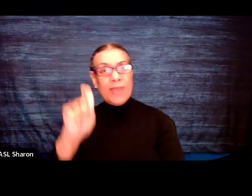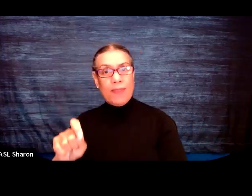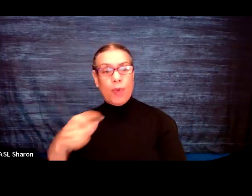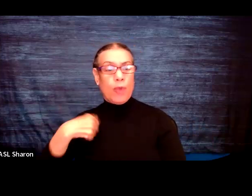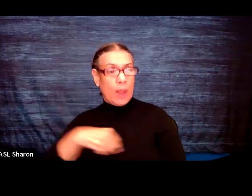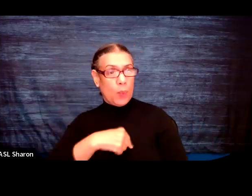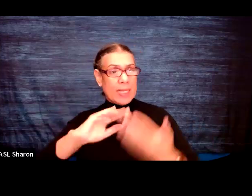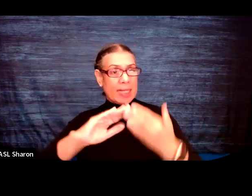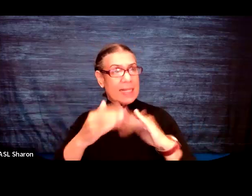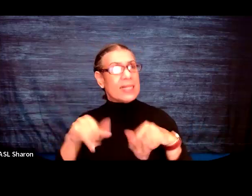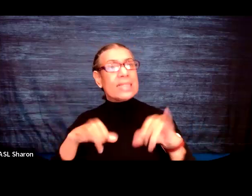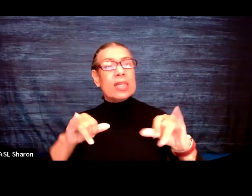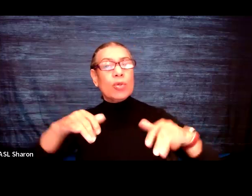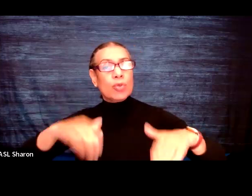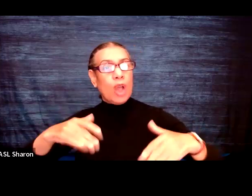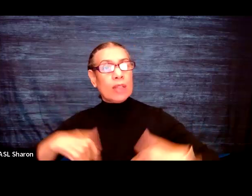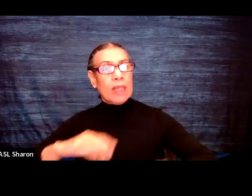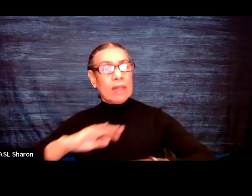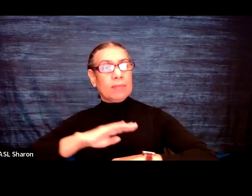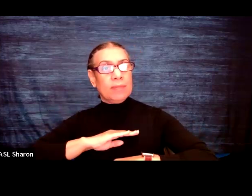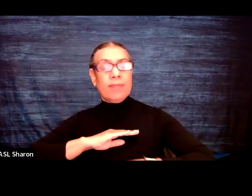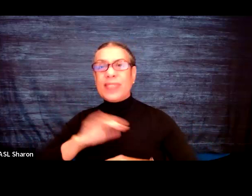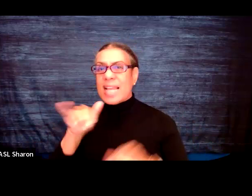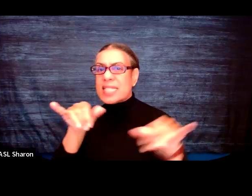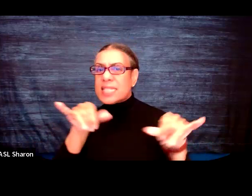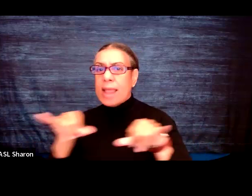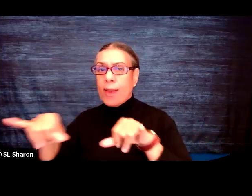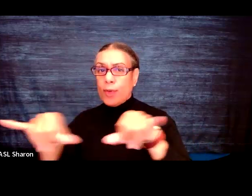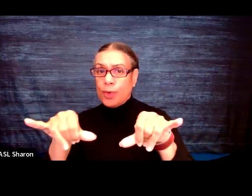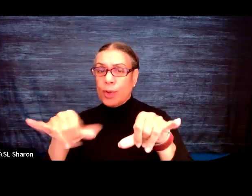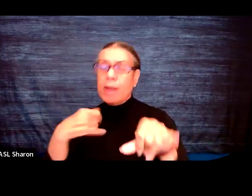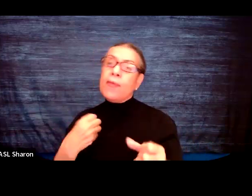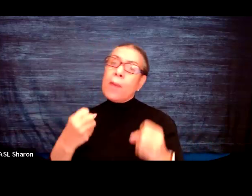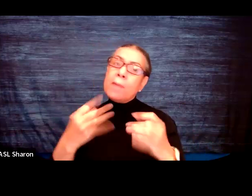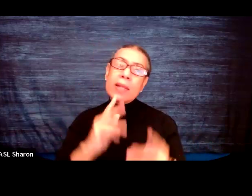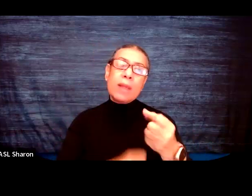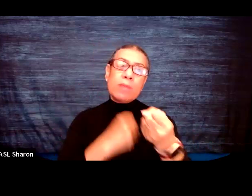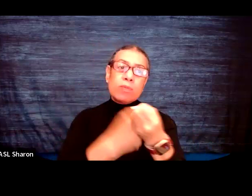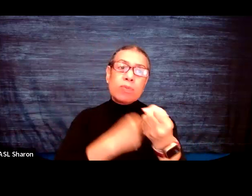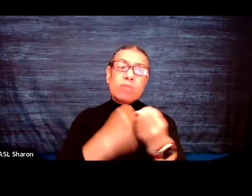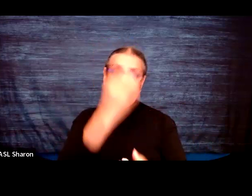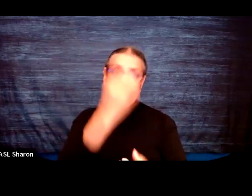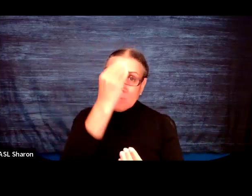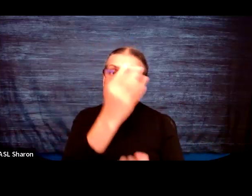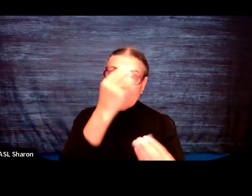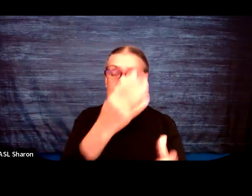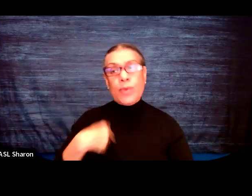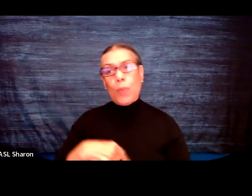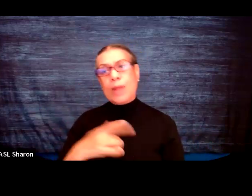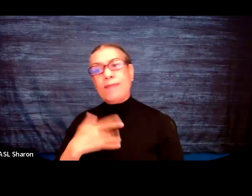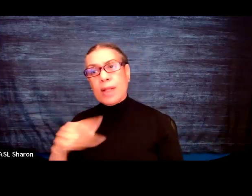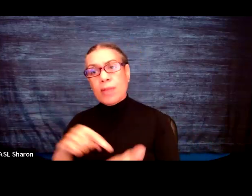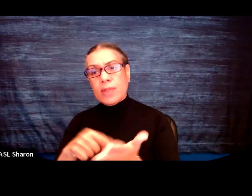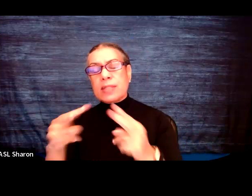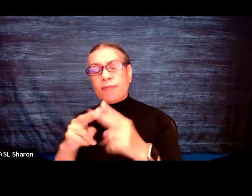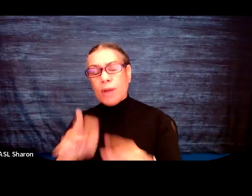a city have still yet to achieve that Garrity standard. Despite many advocates bringing this to our attention, we think that it is important